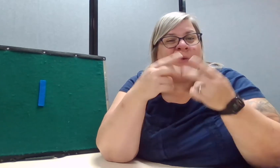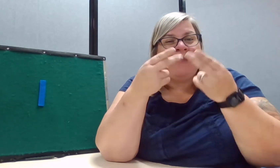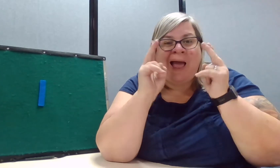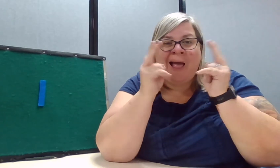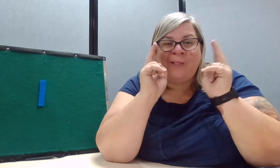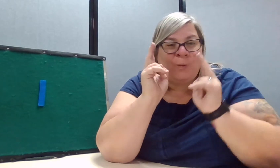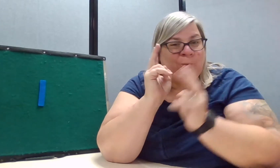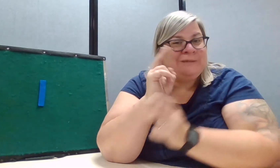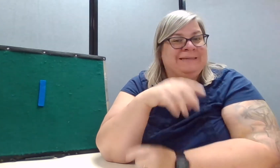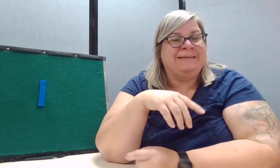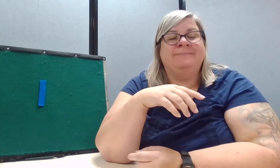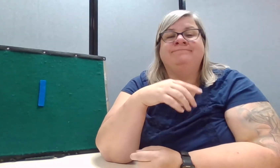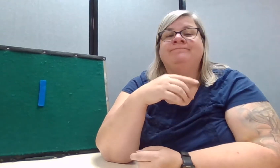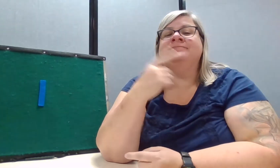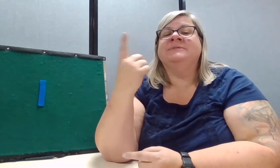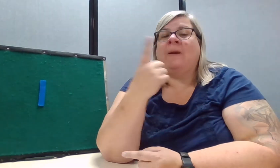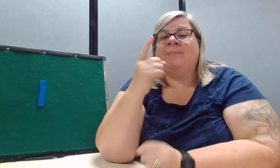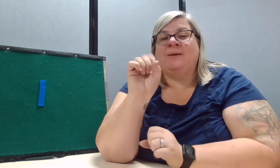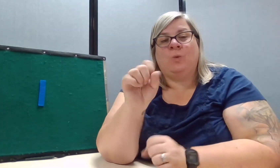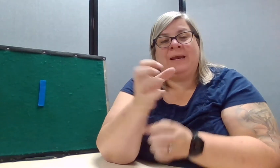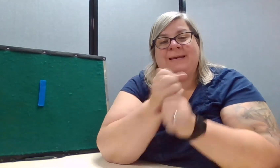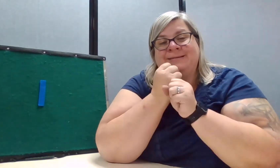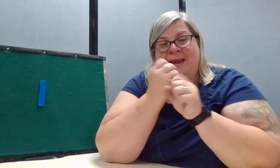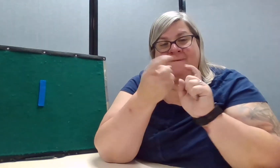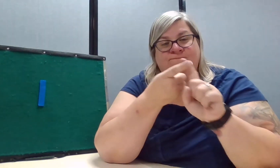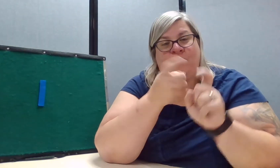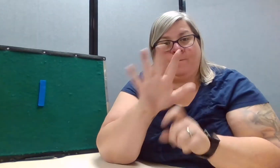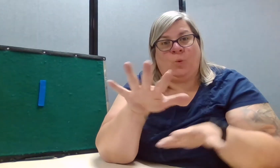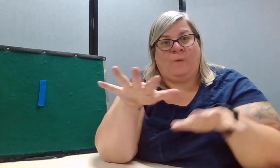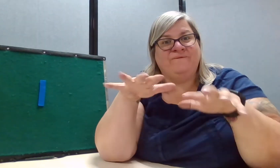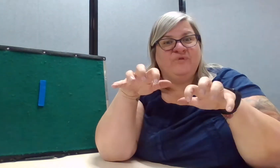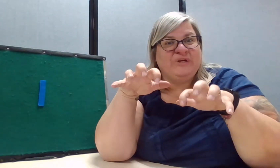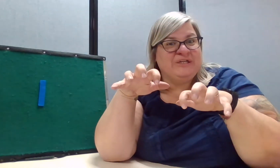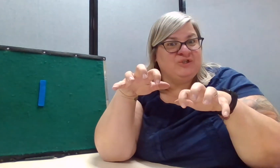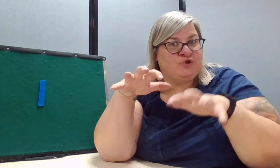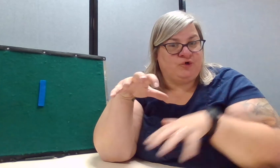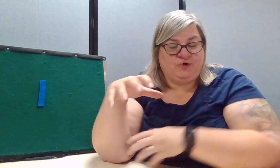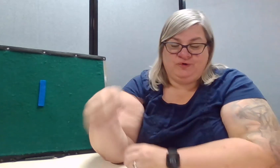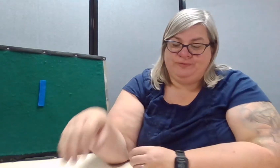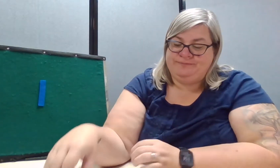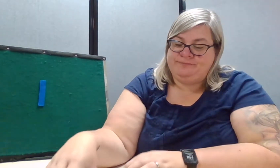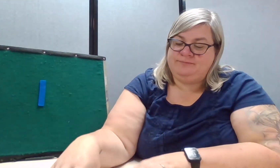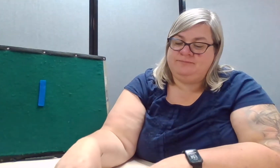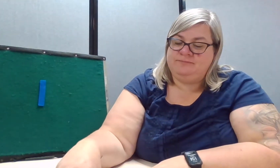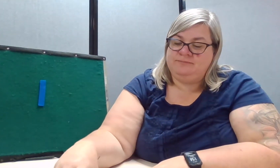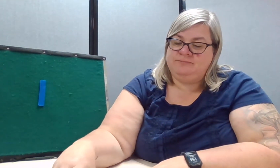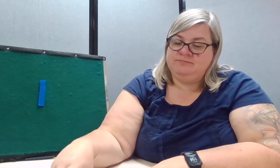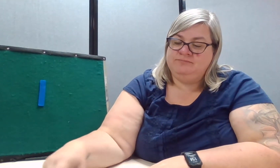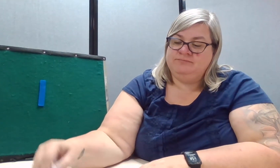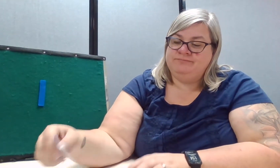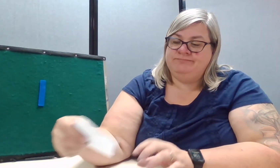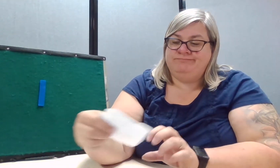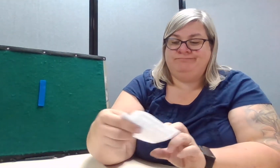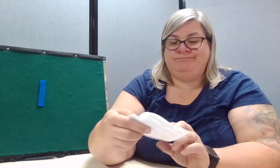Couldn't think of another Halloween word. Maybe it's something you find in your freezer.